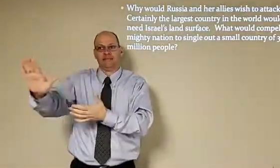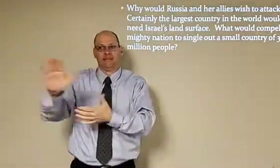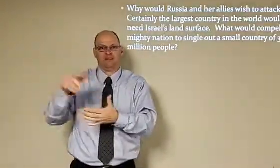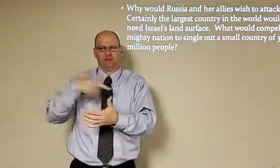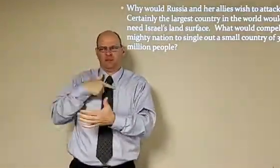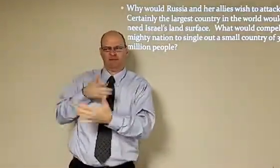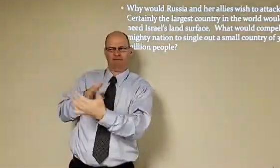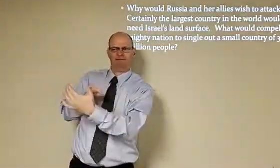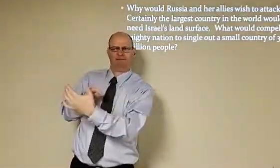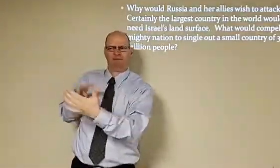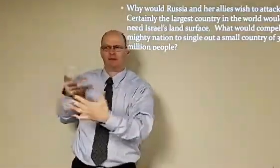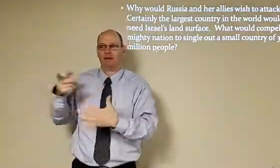there's